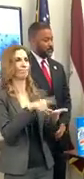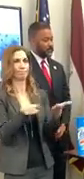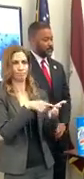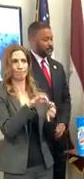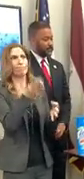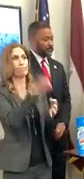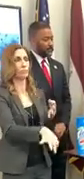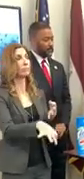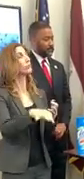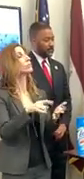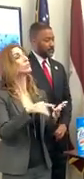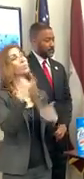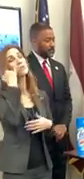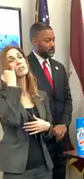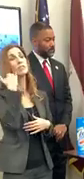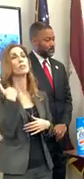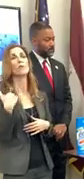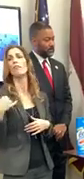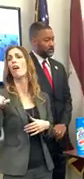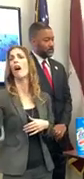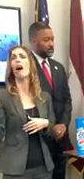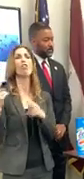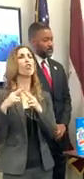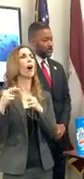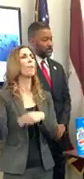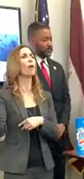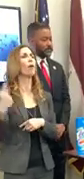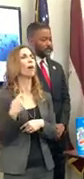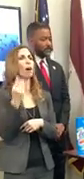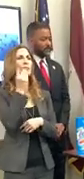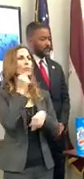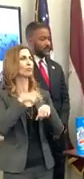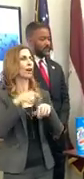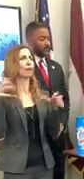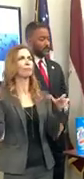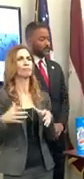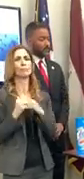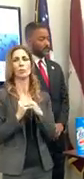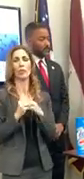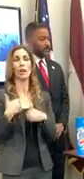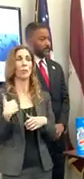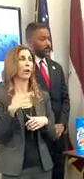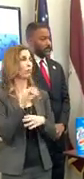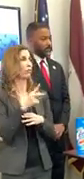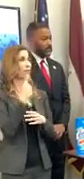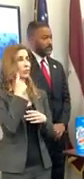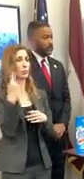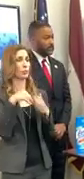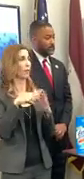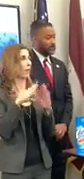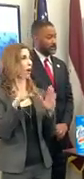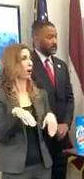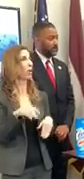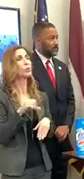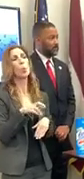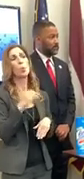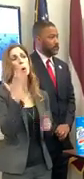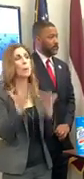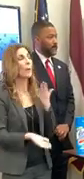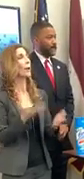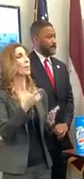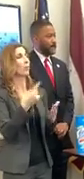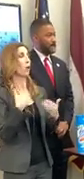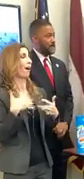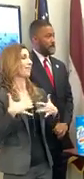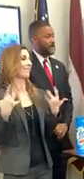someone's planning to have, you know, one other couple over for dinner, but there's a potential risk there to someone in that home. Or it could be that they're